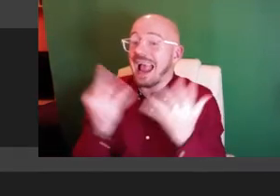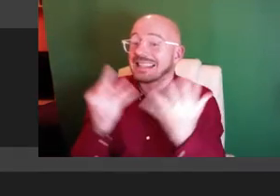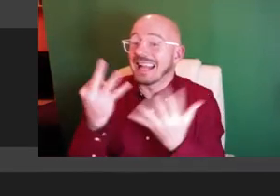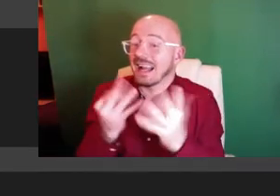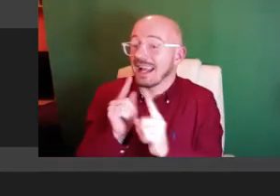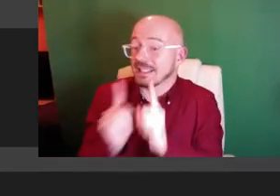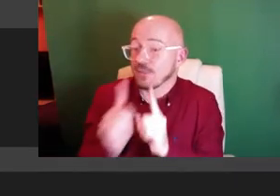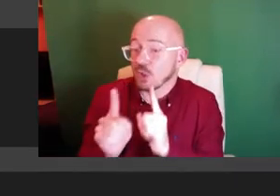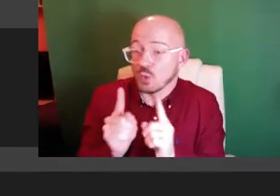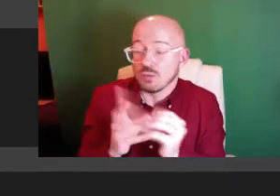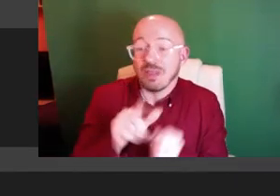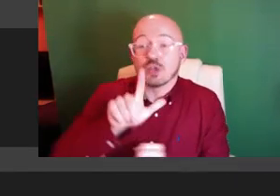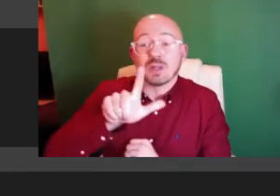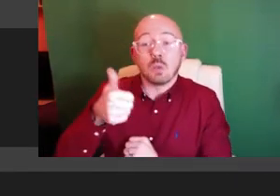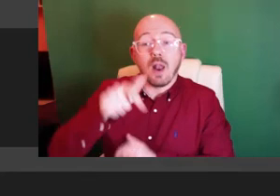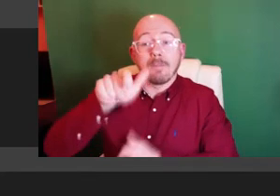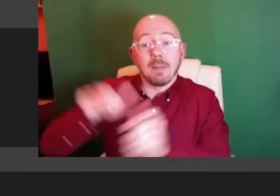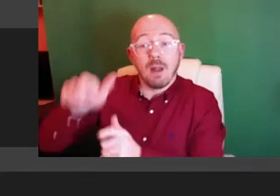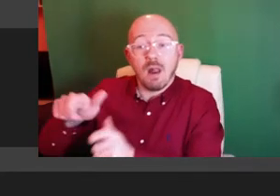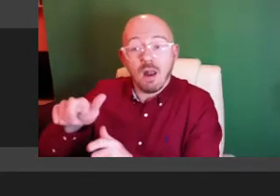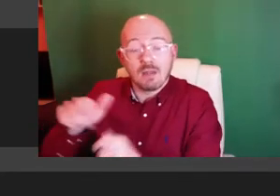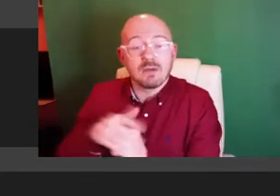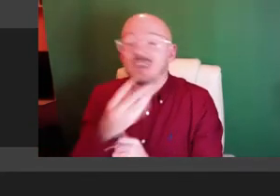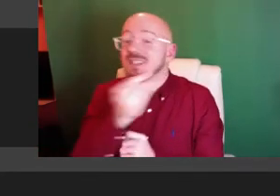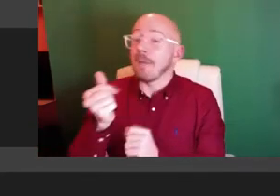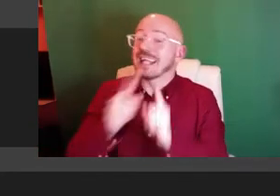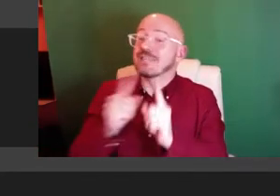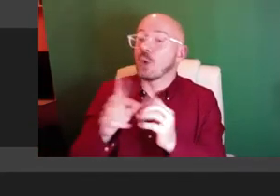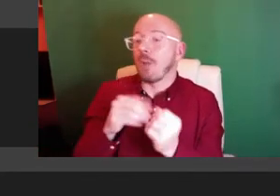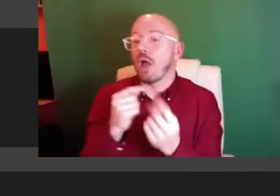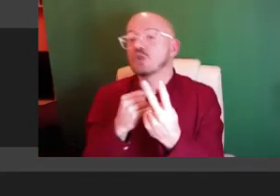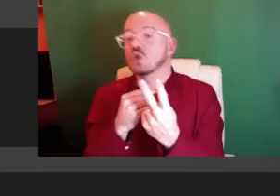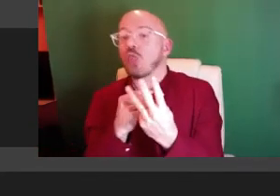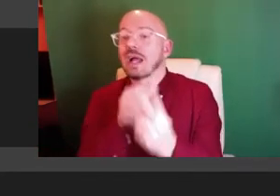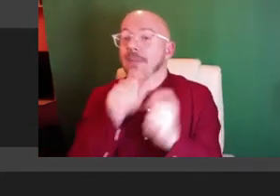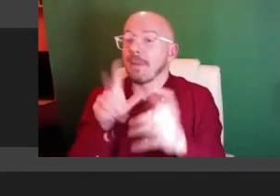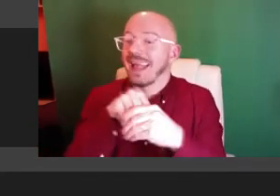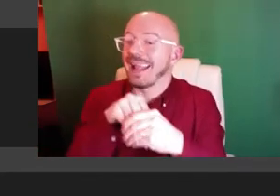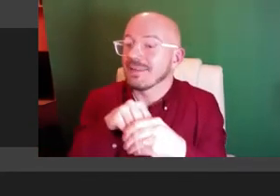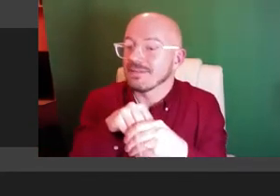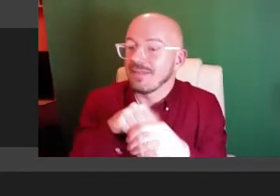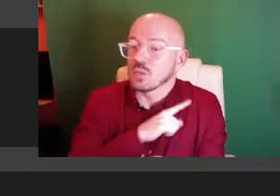So we did interviews in the second phase as opposed to doing desk-based research in the first phase.